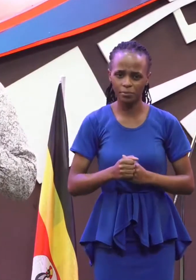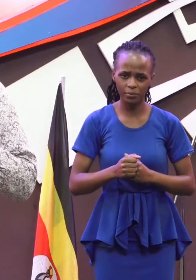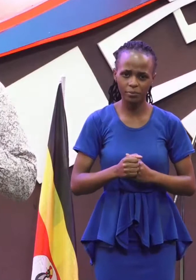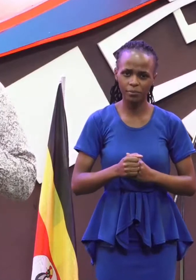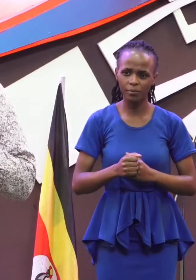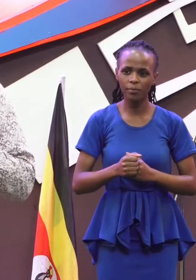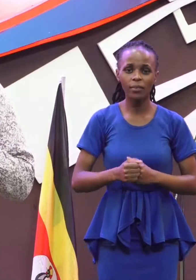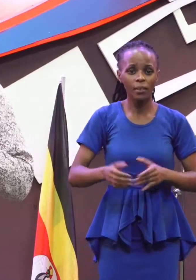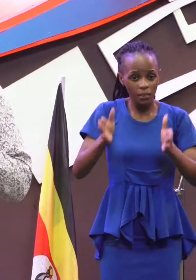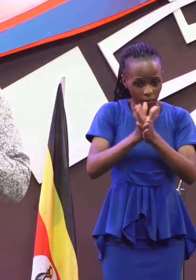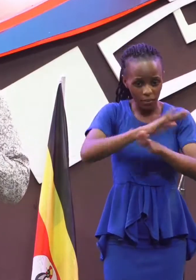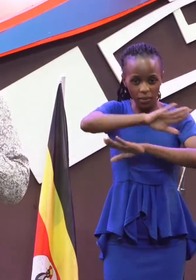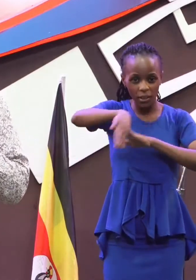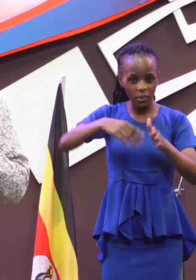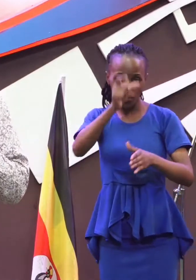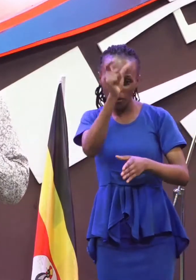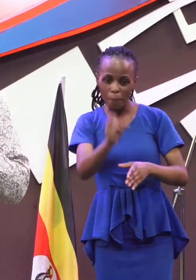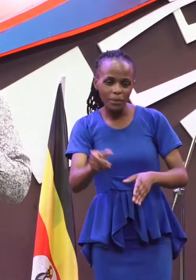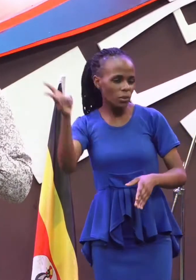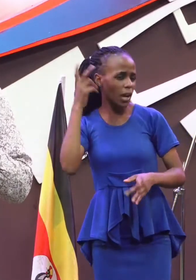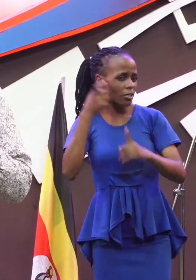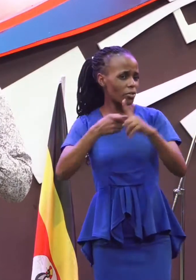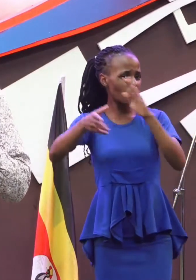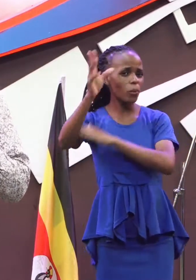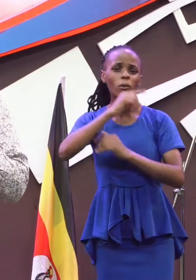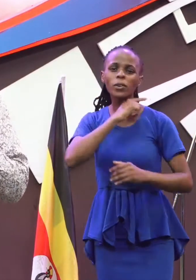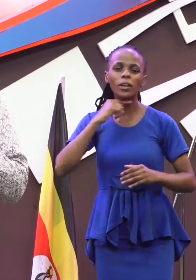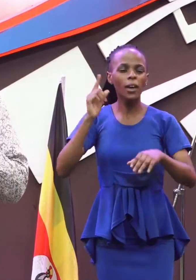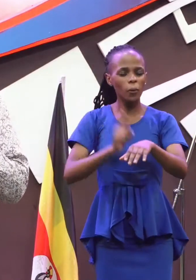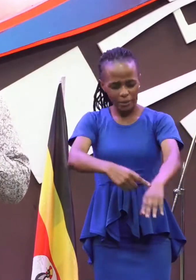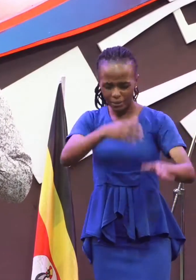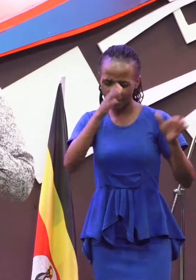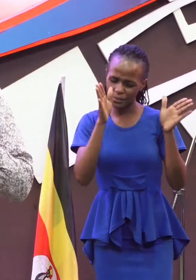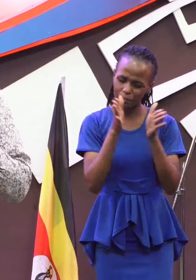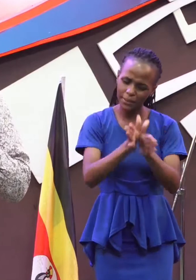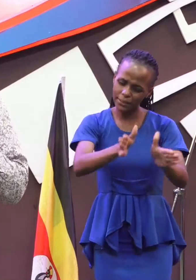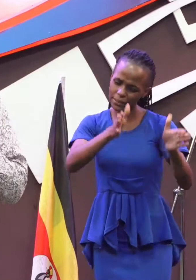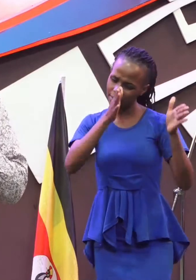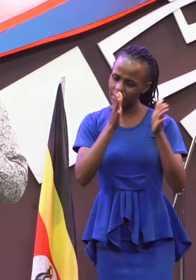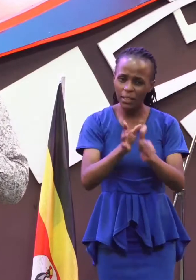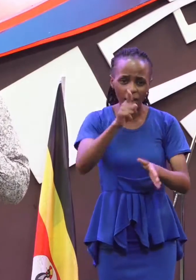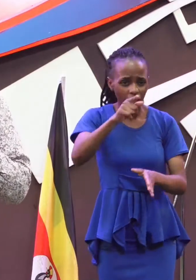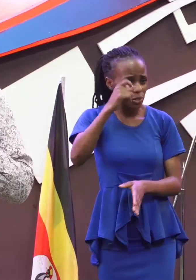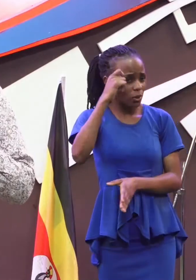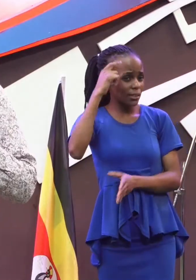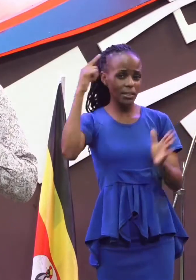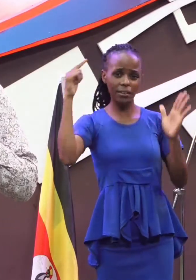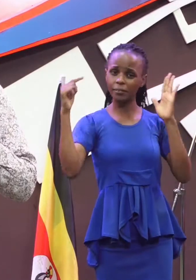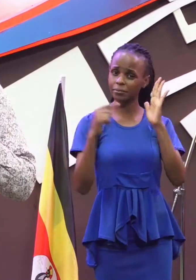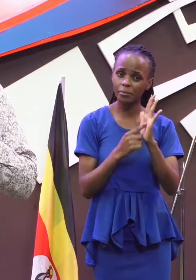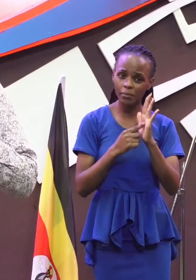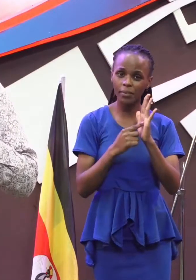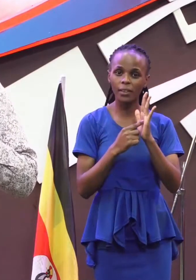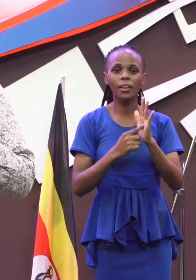he heard from God. And whatever he heard from God, whenever he explains and you